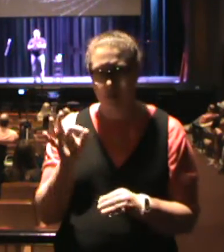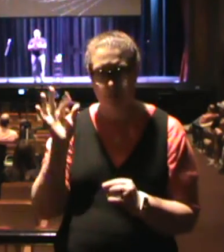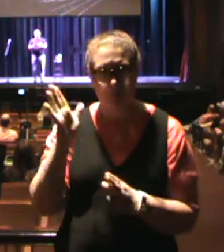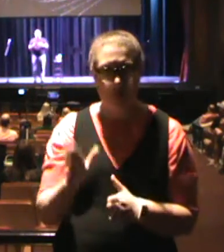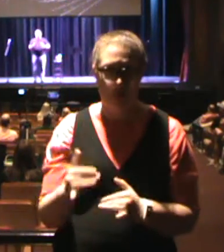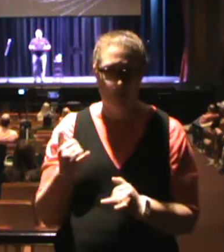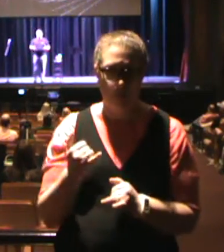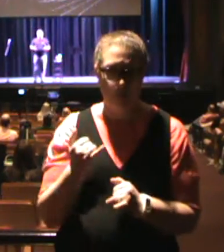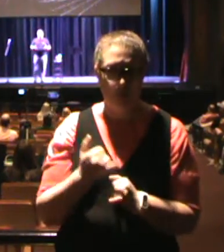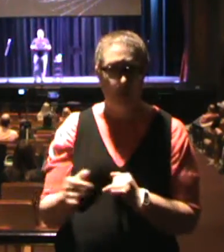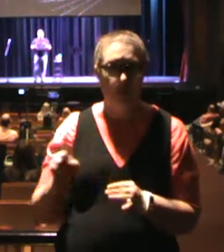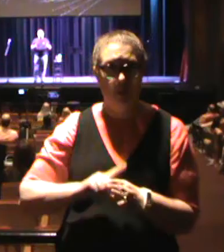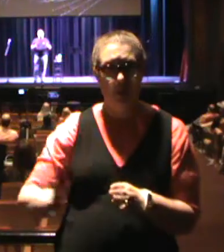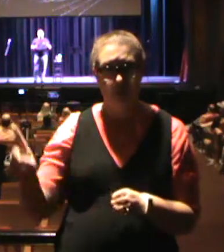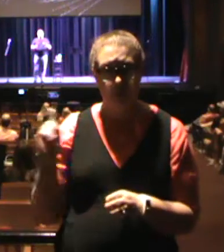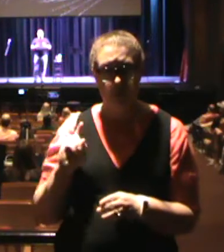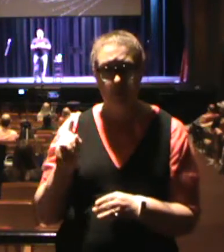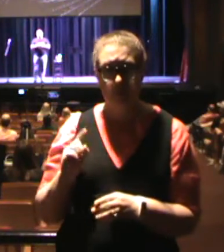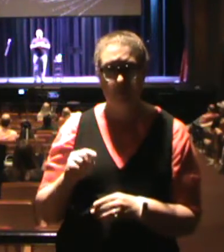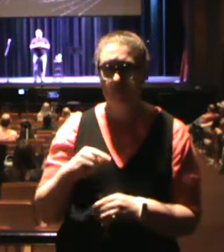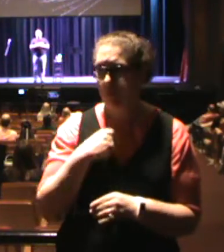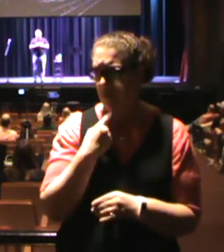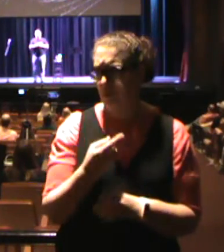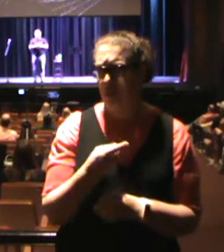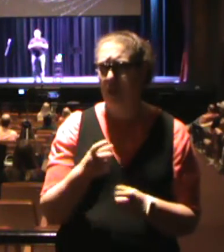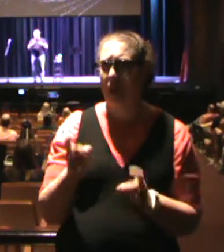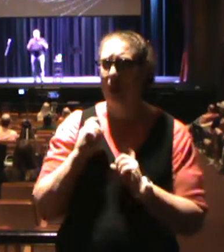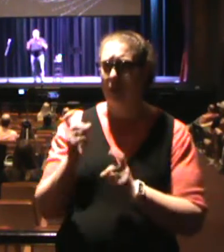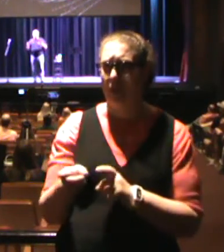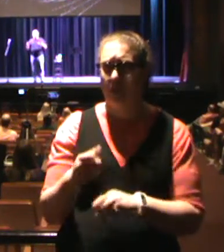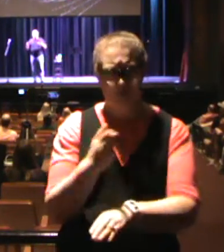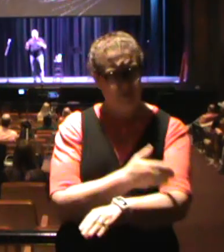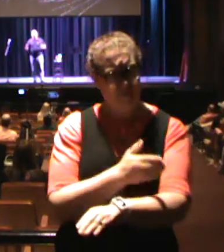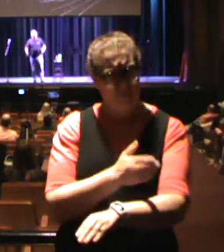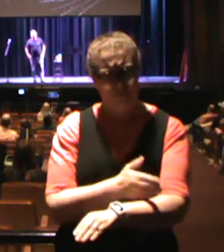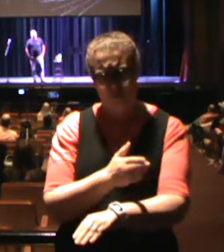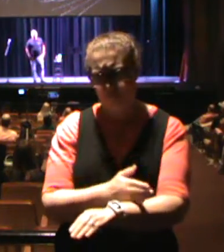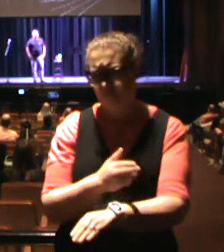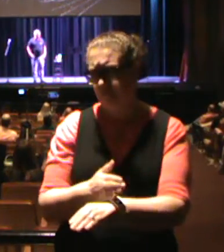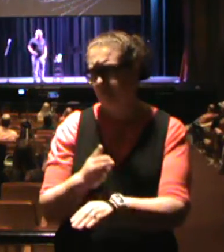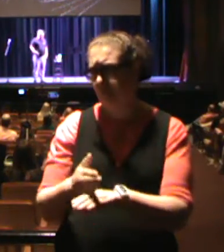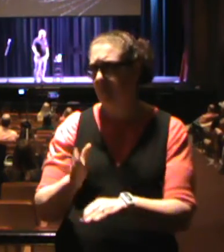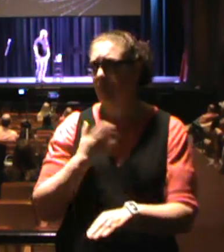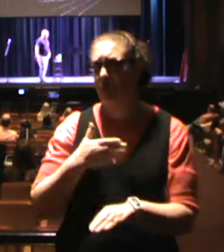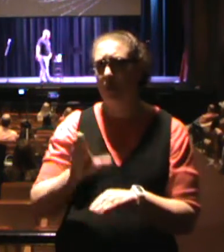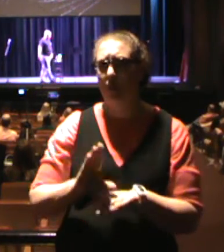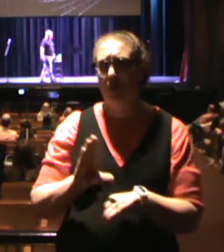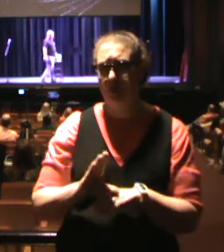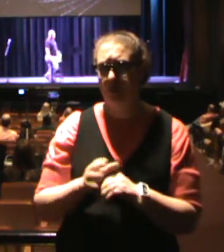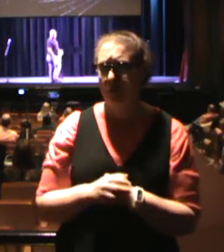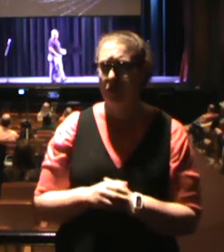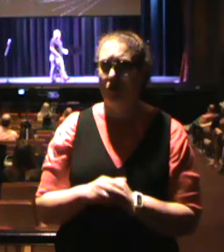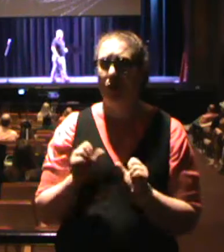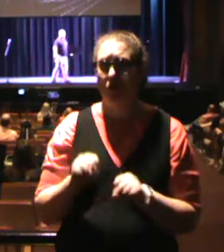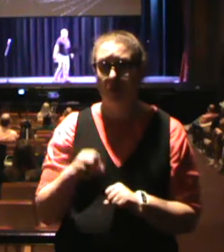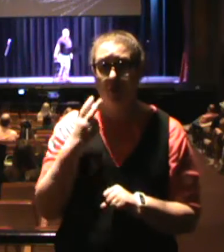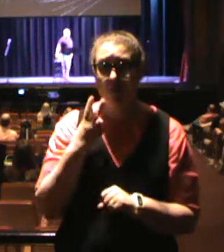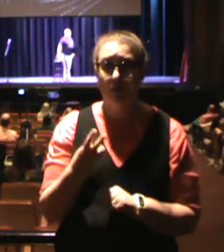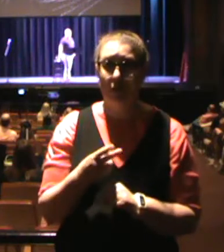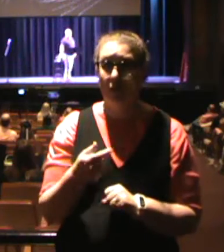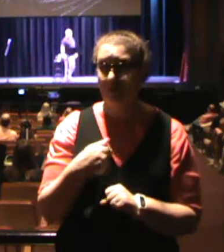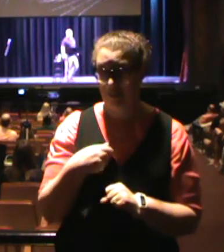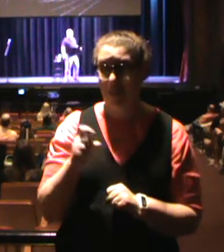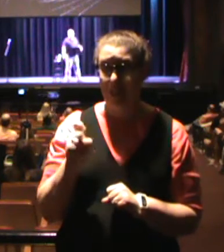week, and they told me, they said, you know, giving had been going down in our church for a while, and the writing was on the wall that I was going to be let